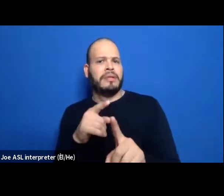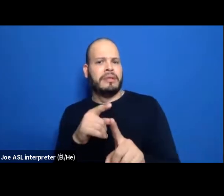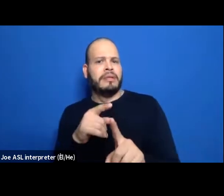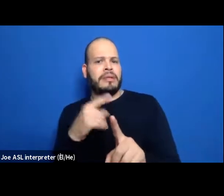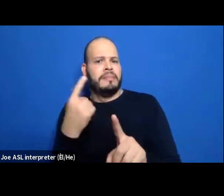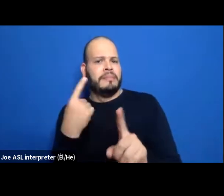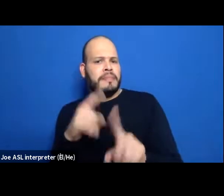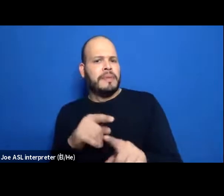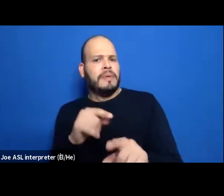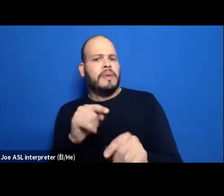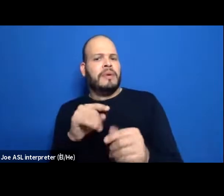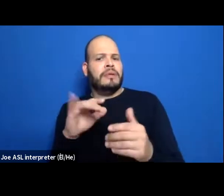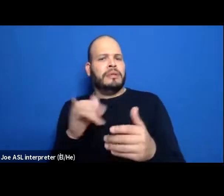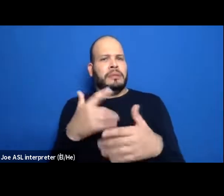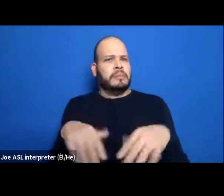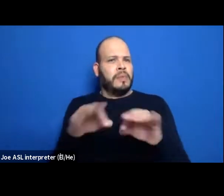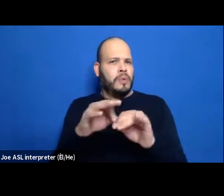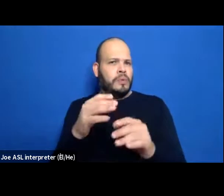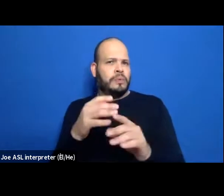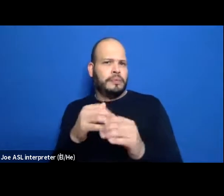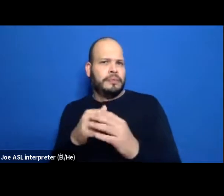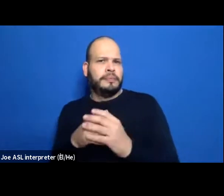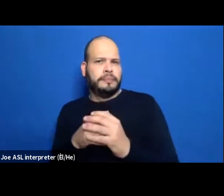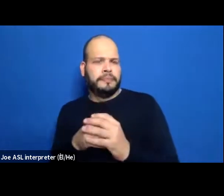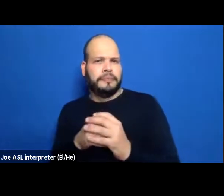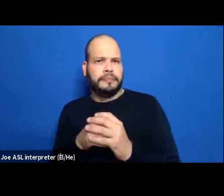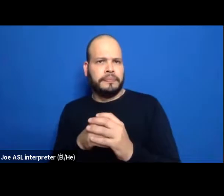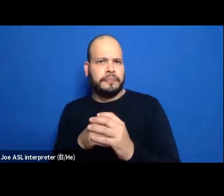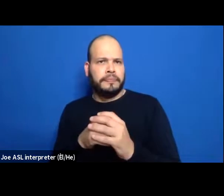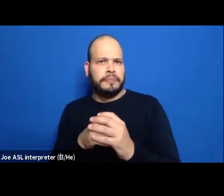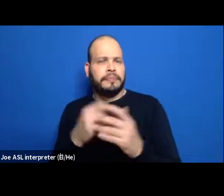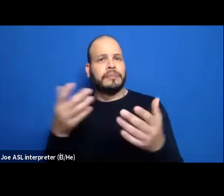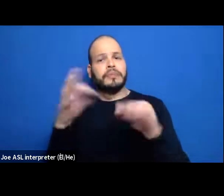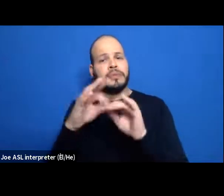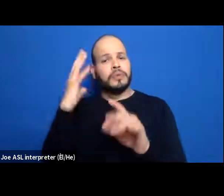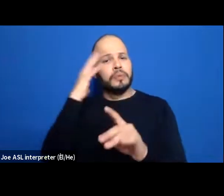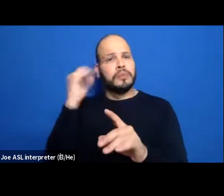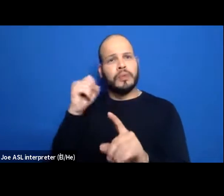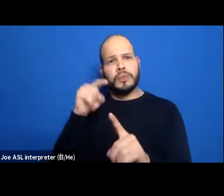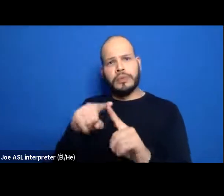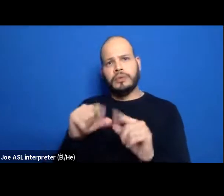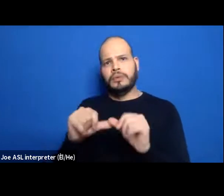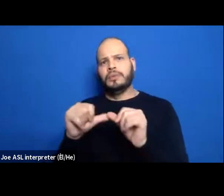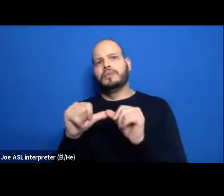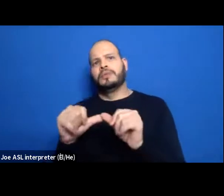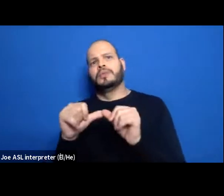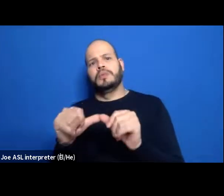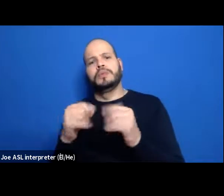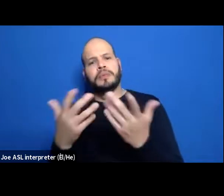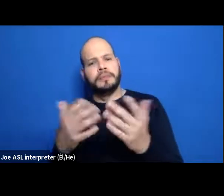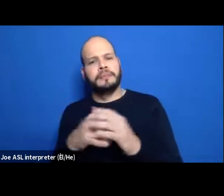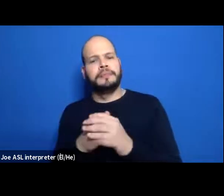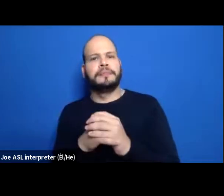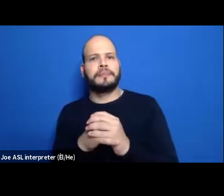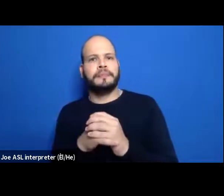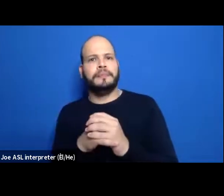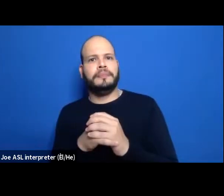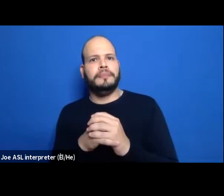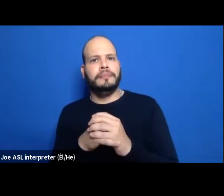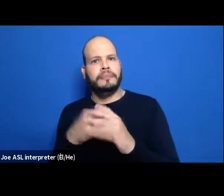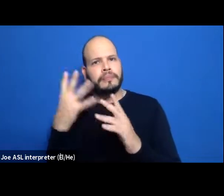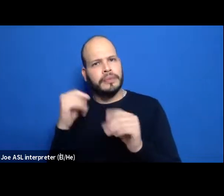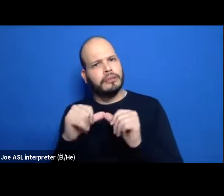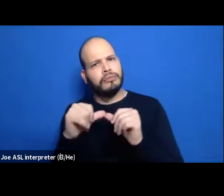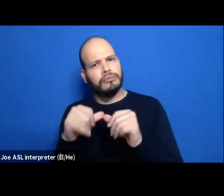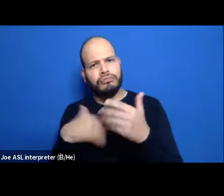is so important to know is that memory lives on, right? I think in Western culture, if you go to a cemetery and you look at a headstone, you will